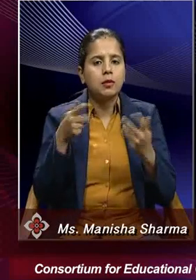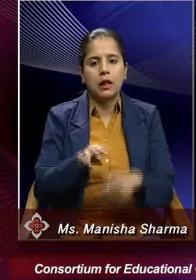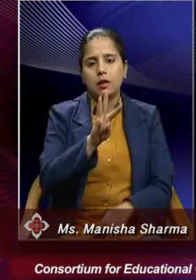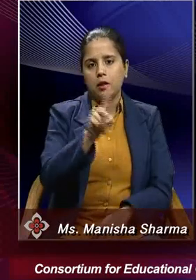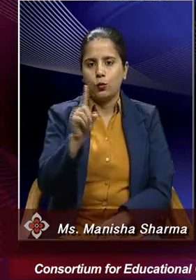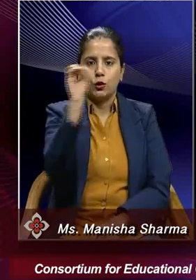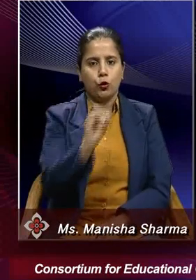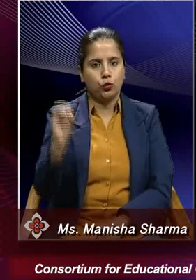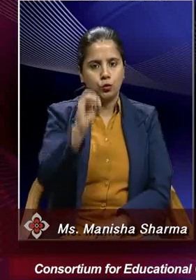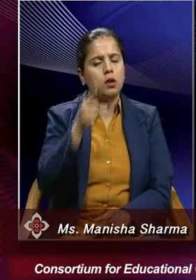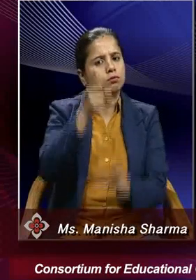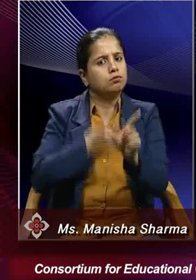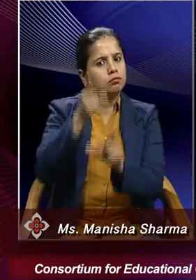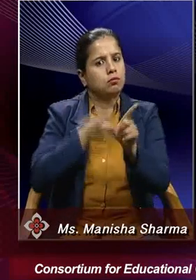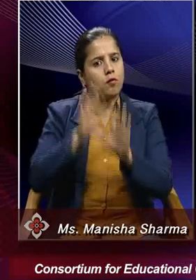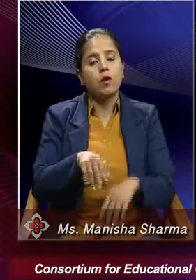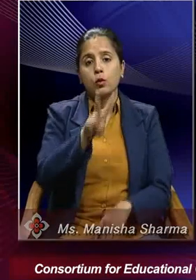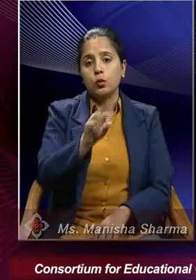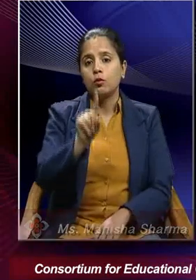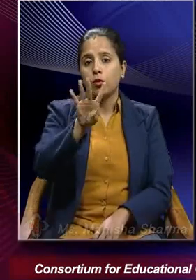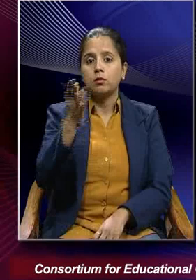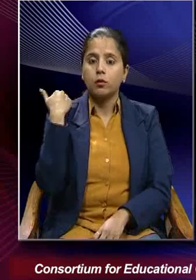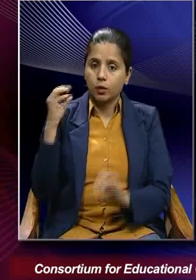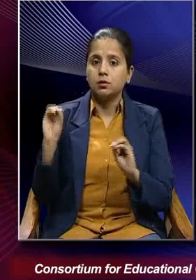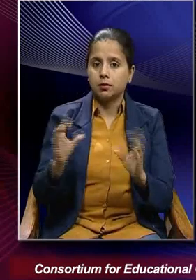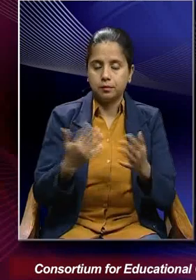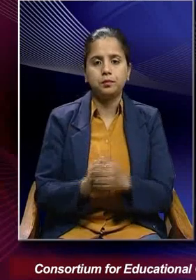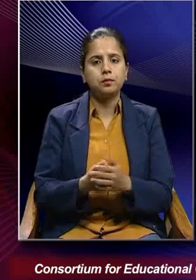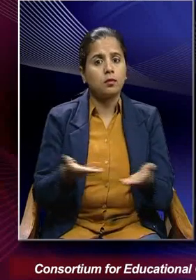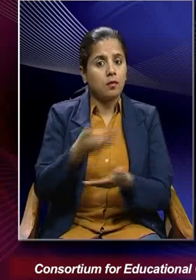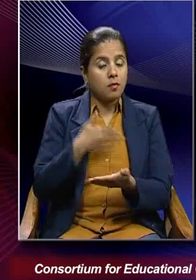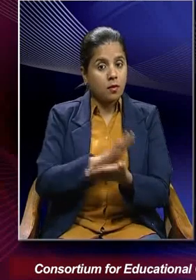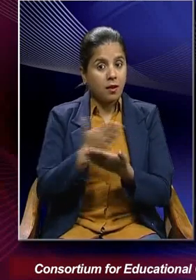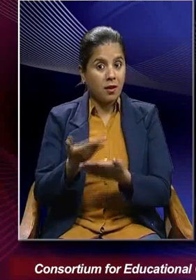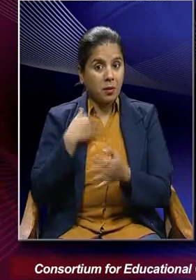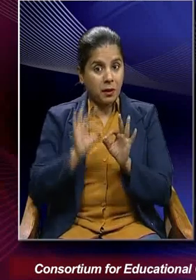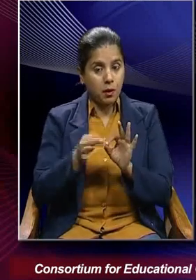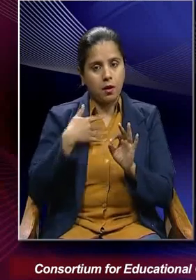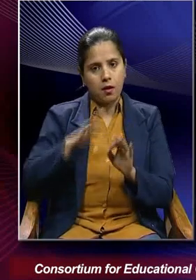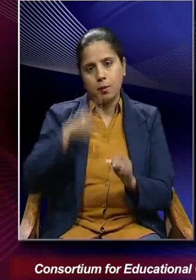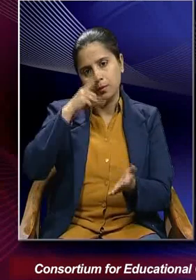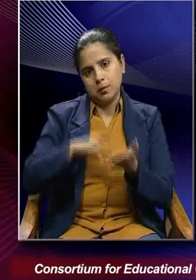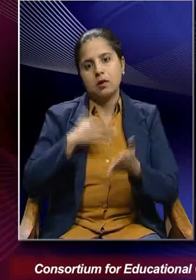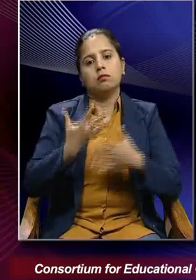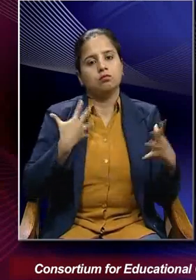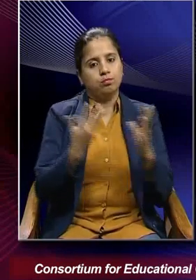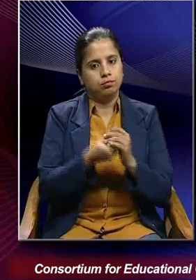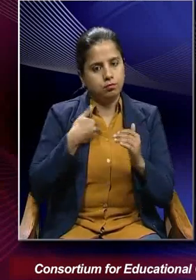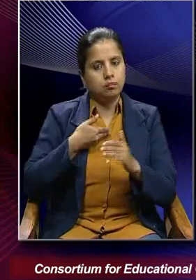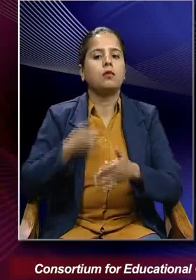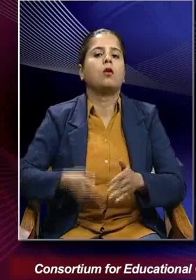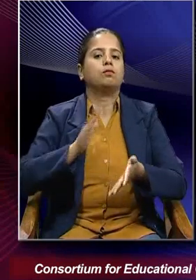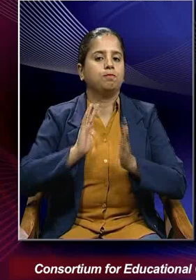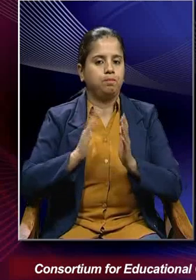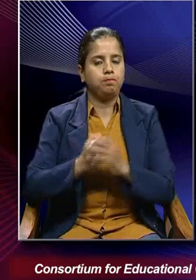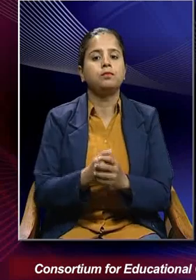31st October every year since 2014. And as an interpreter we have Manisha Sharma with us. And as